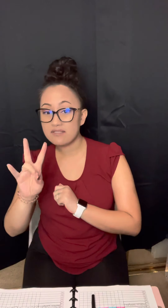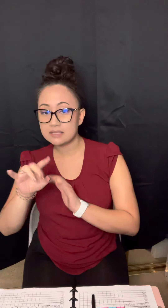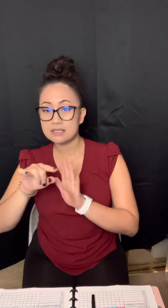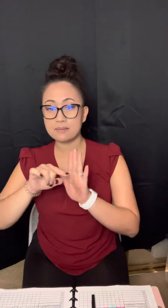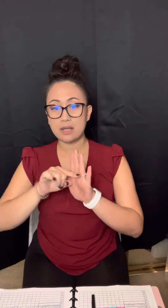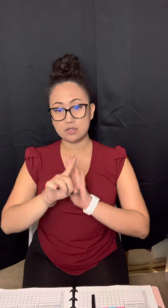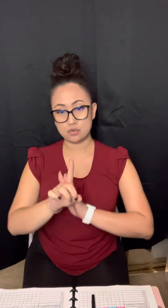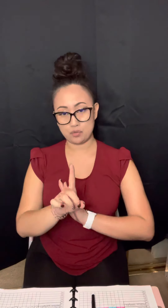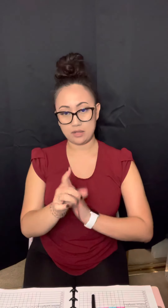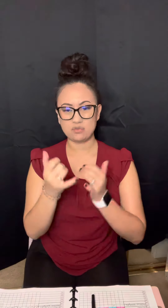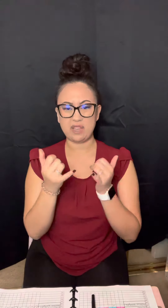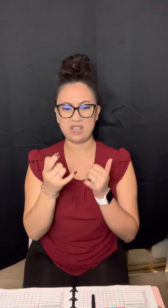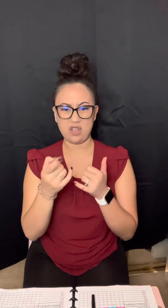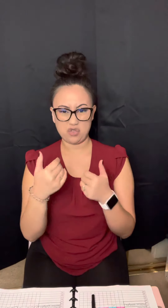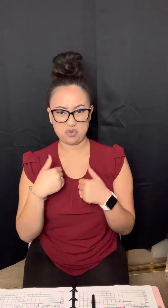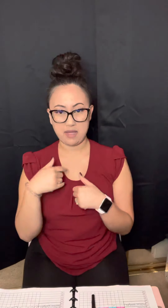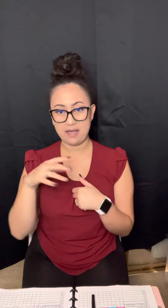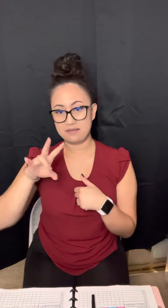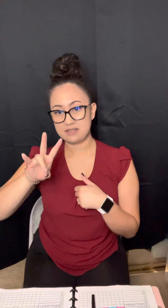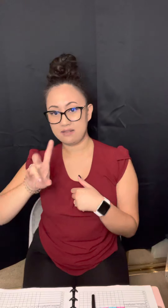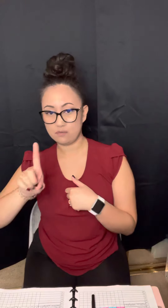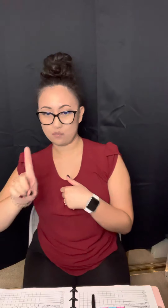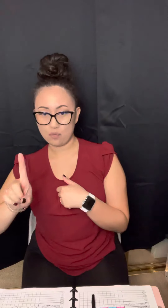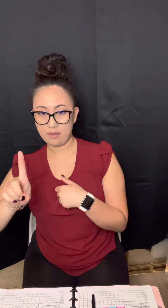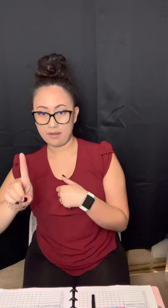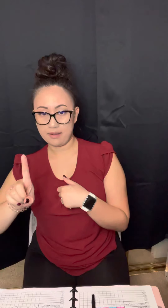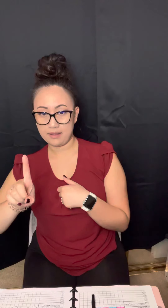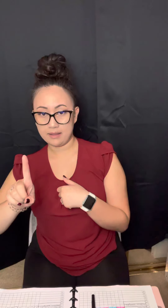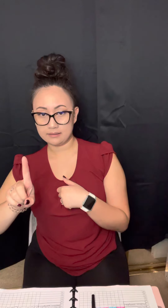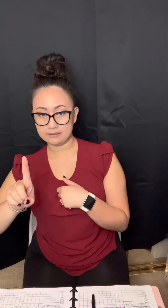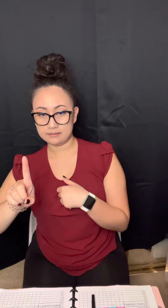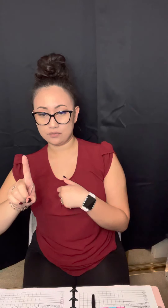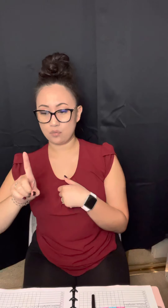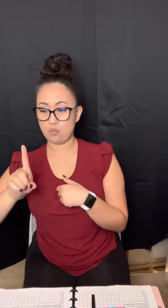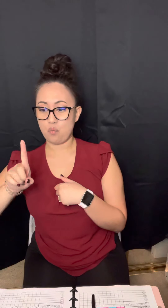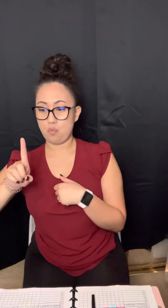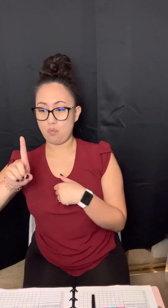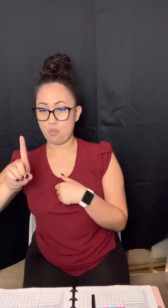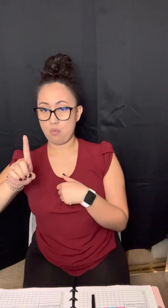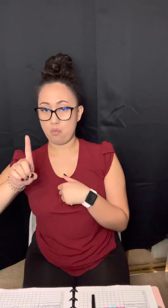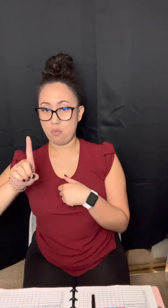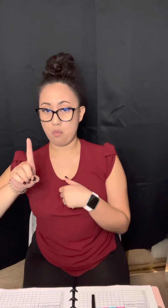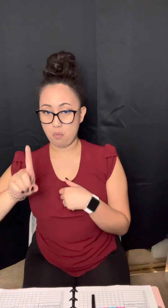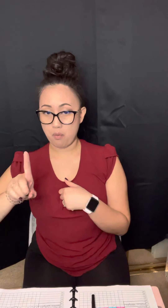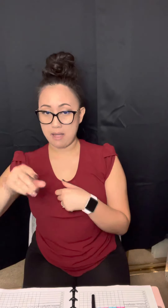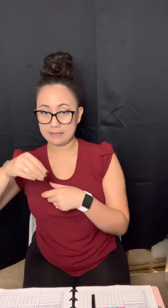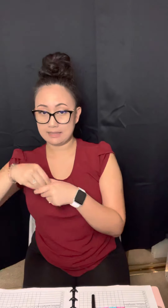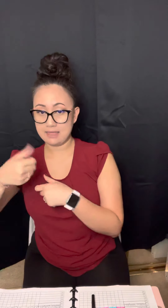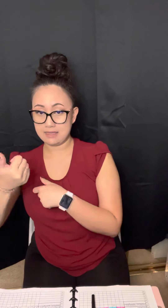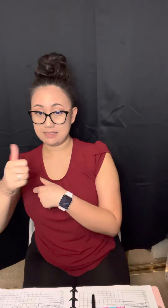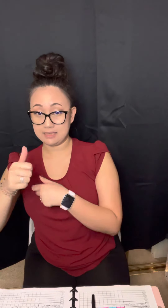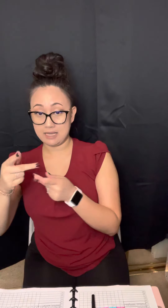now you have your 1s in the 10s place and your 1 in the 1s, but you got to switch it. Good job, though. I like it.